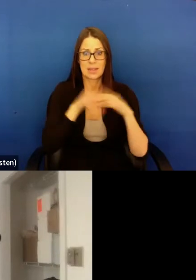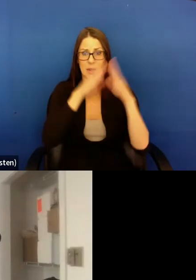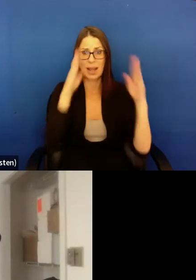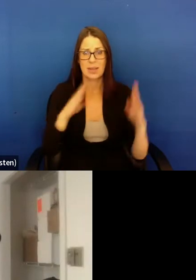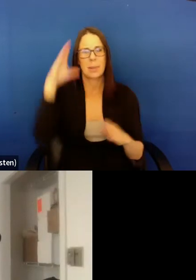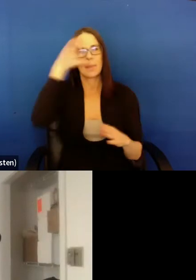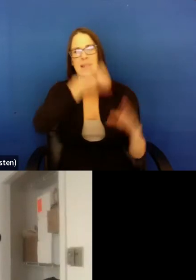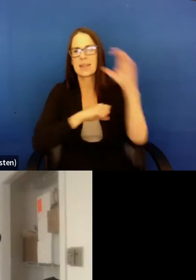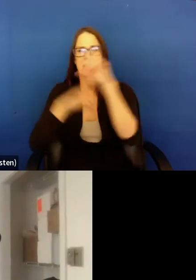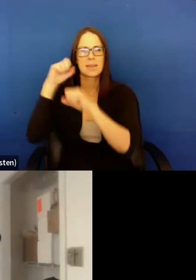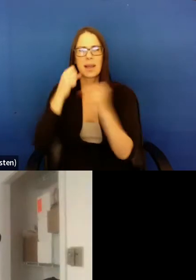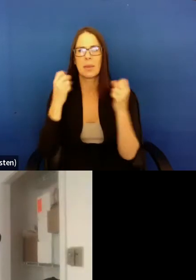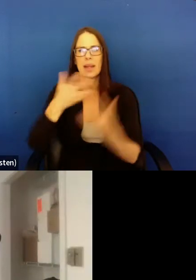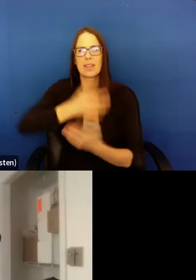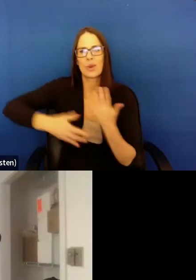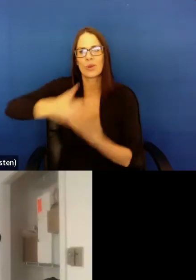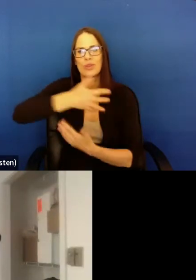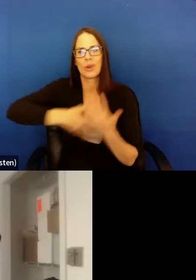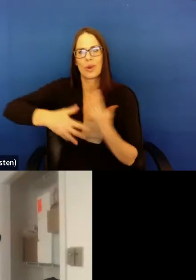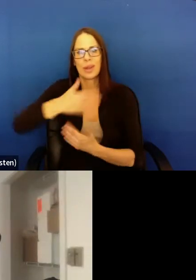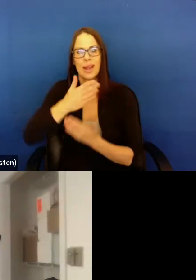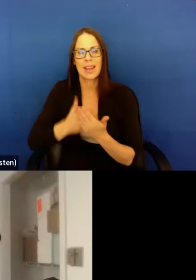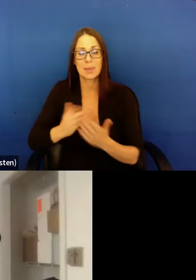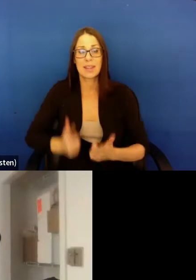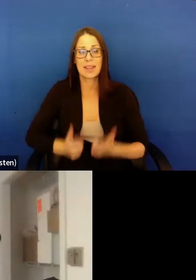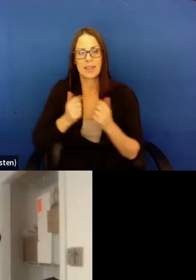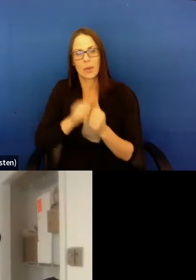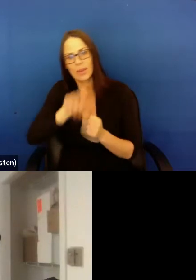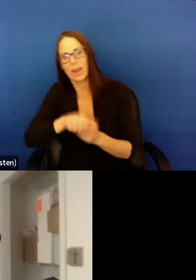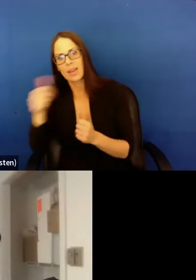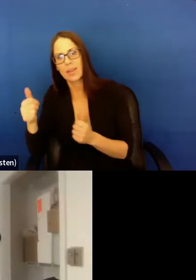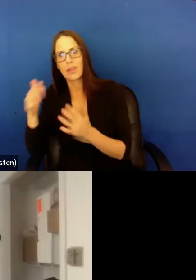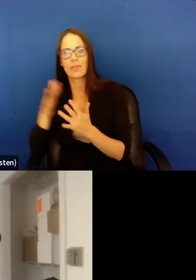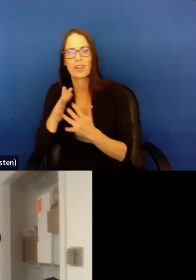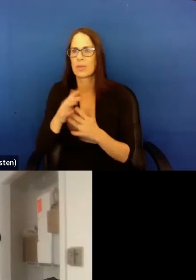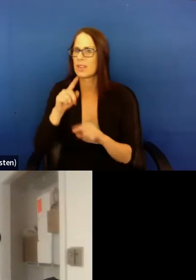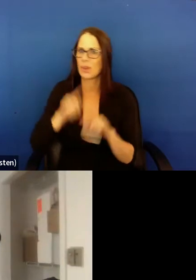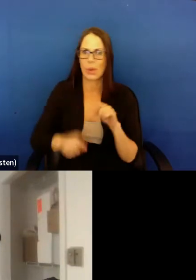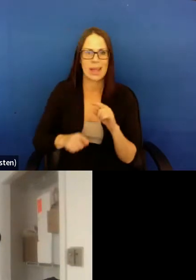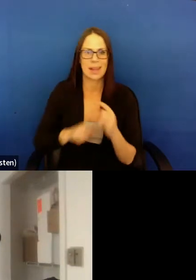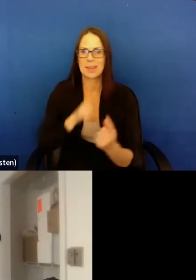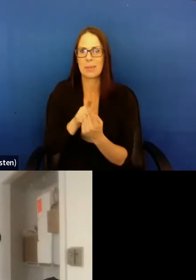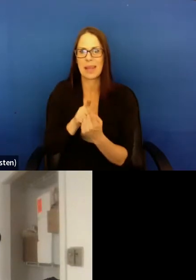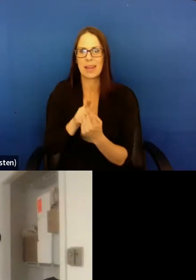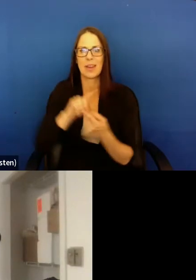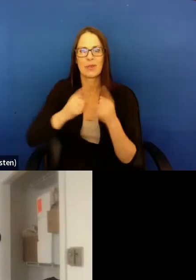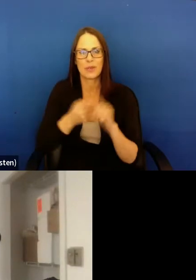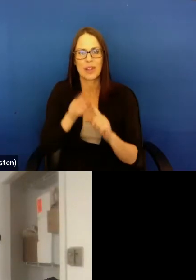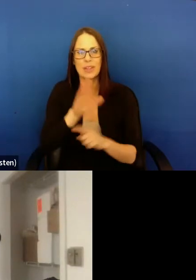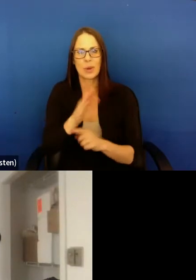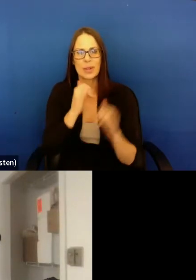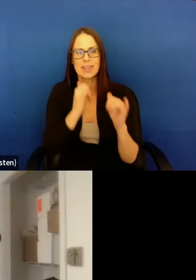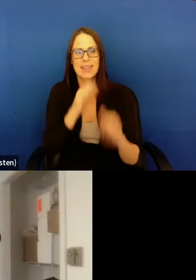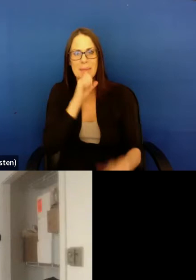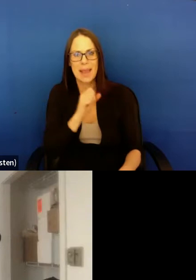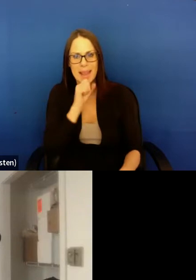the social aspects of living with other freshmen, being able to make friends who are your own age, and starting out at Northeastern for the